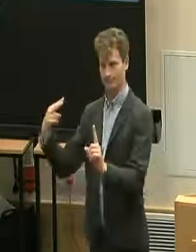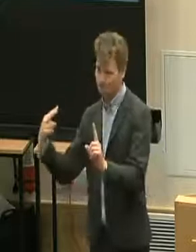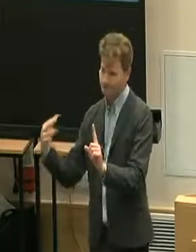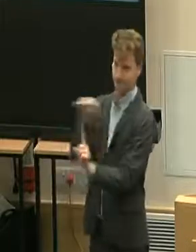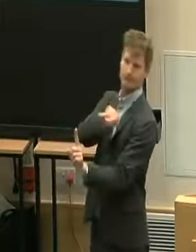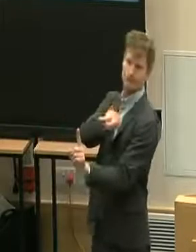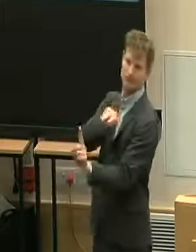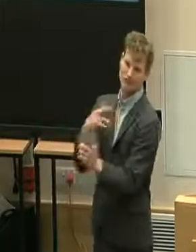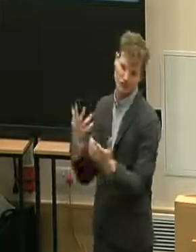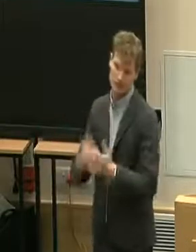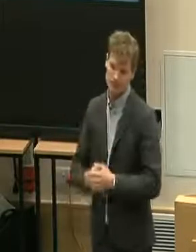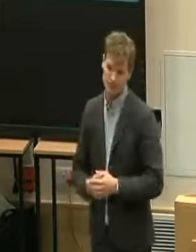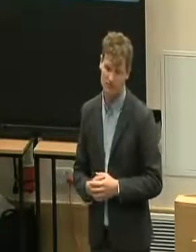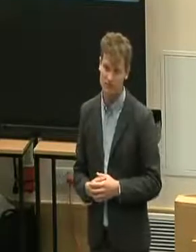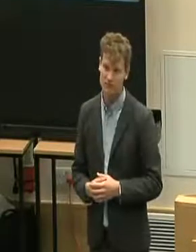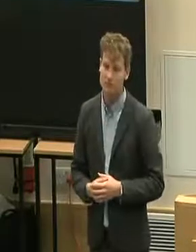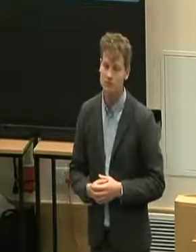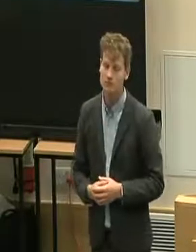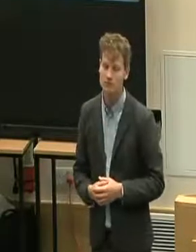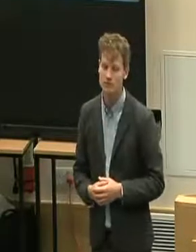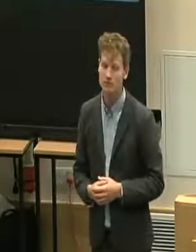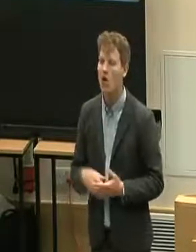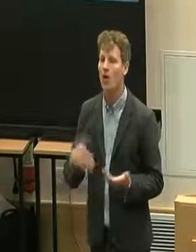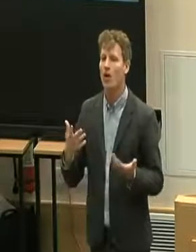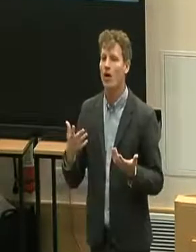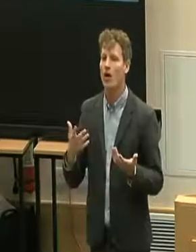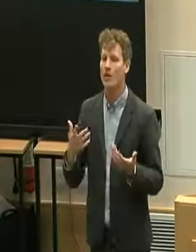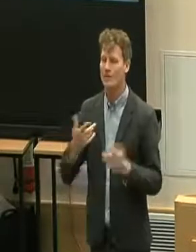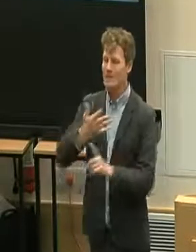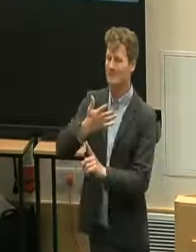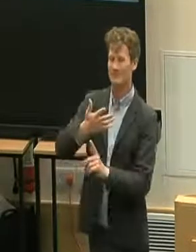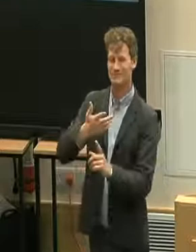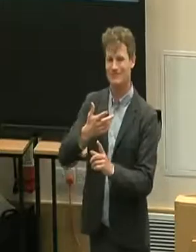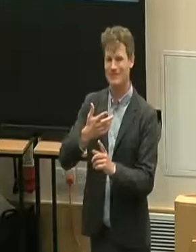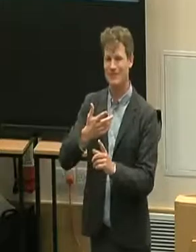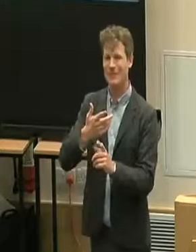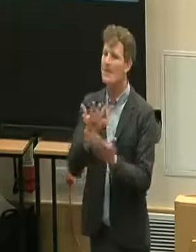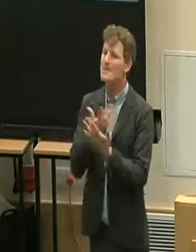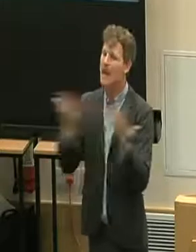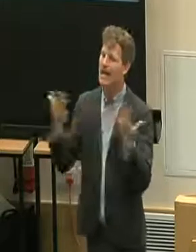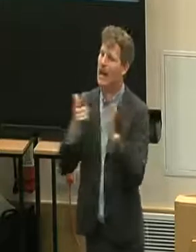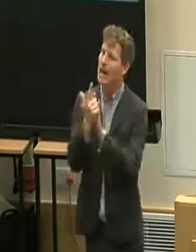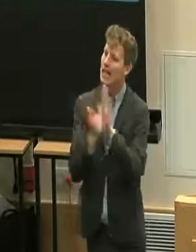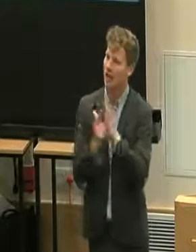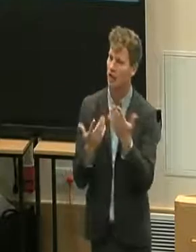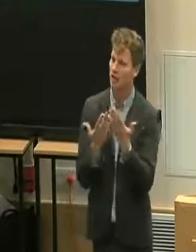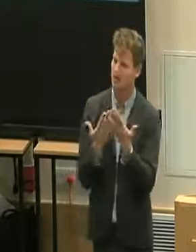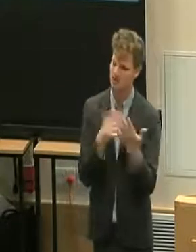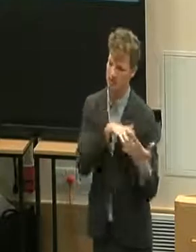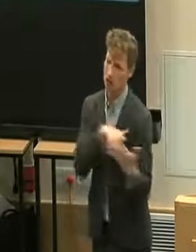that are in the background of much of what Jer is writing, think, well, values are